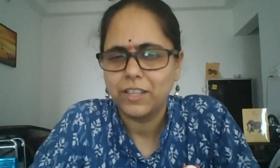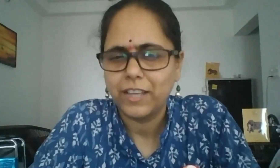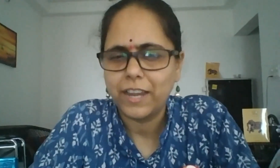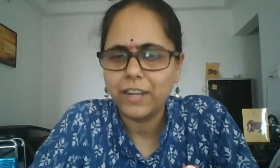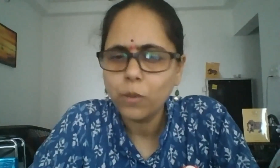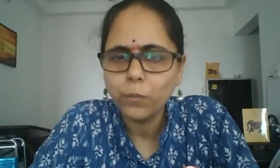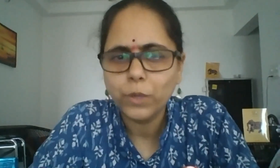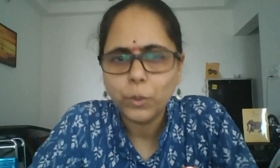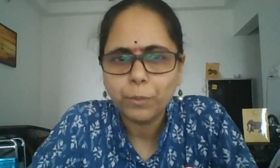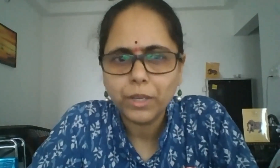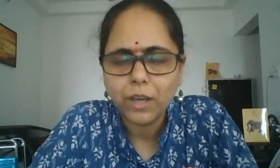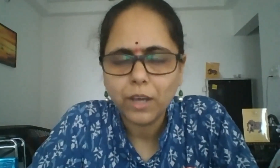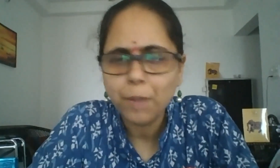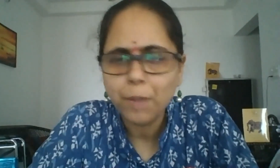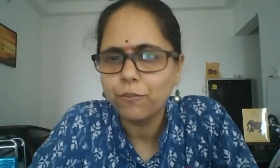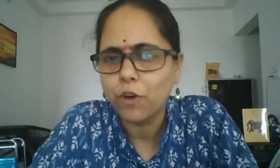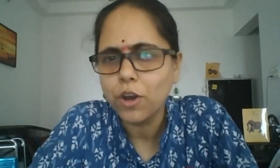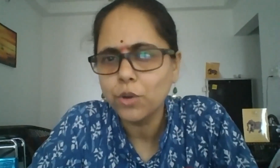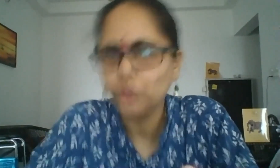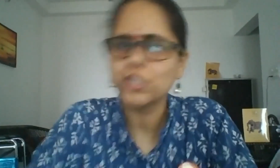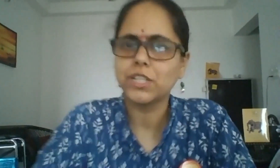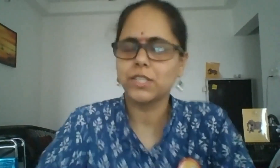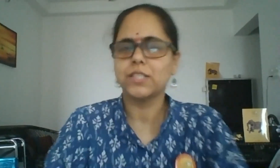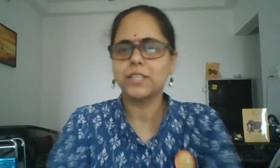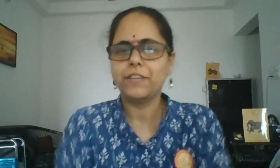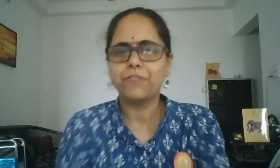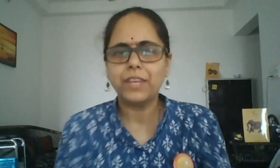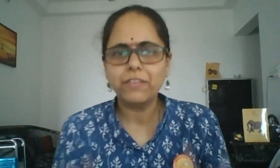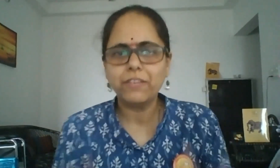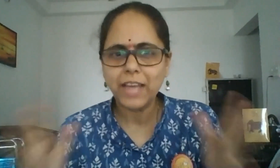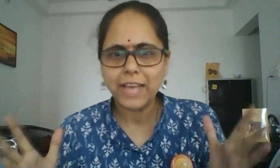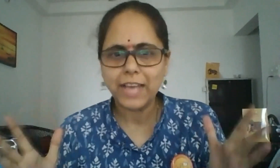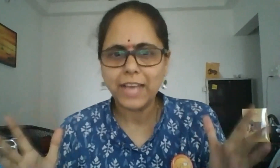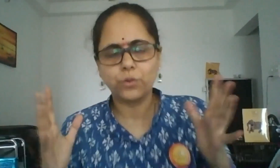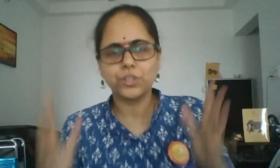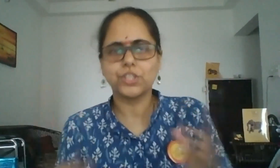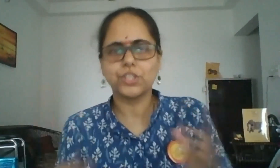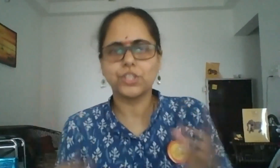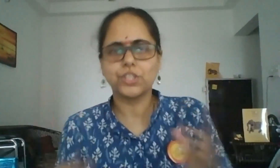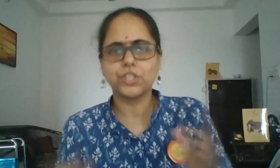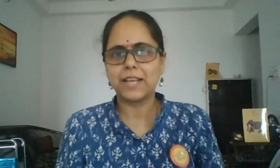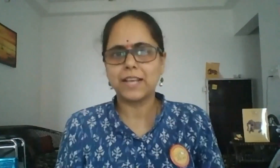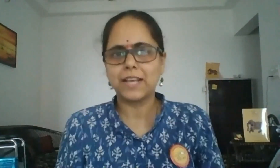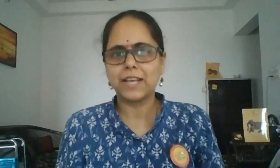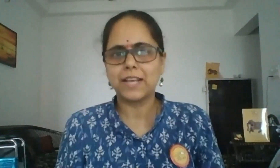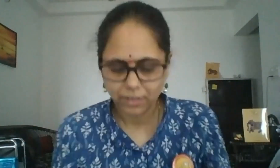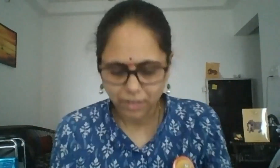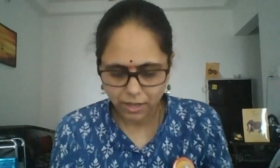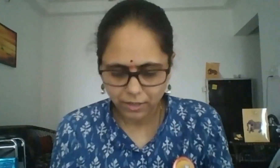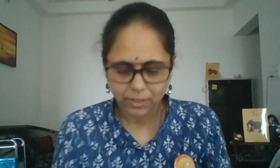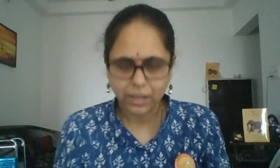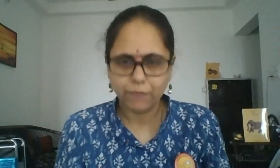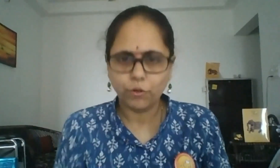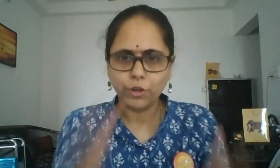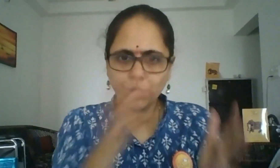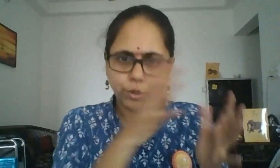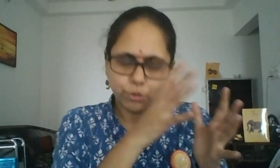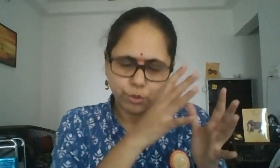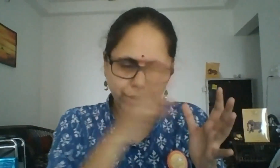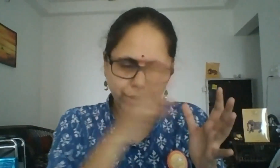And now we open up for questions. If anyone has any question, please ask. I wanted to do